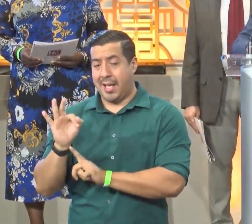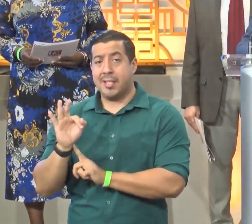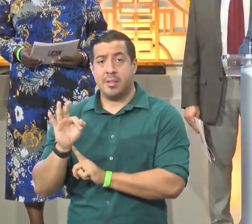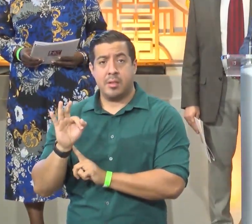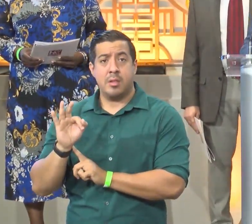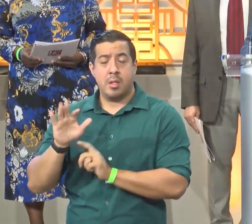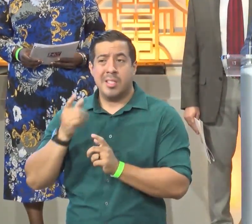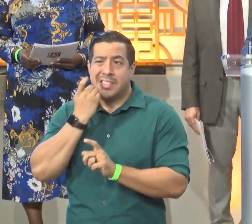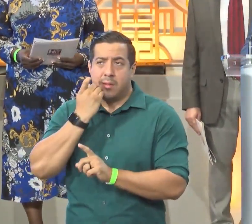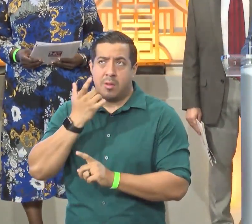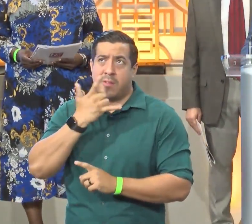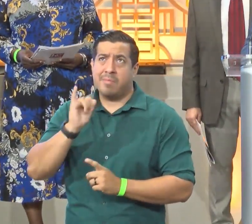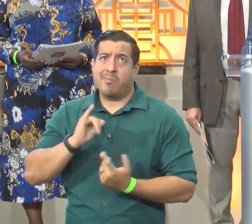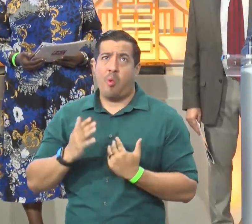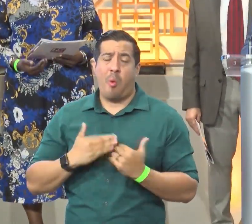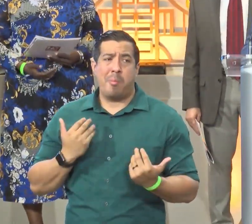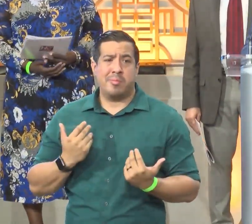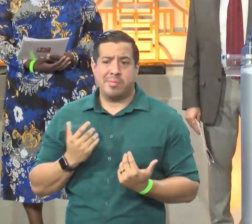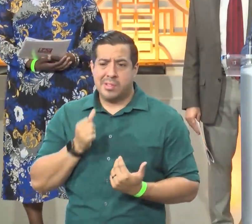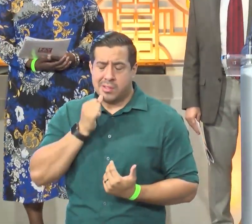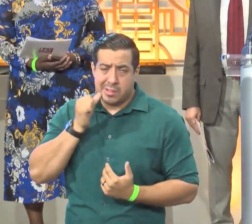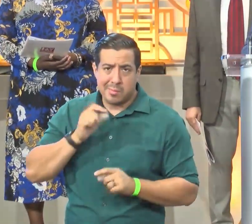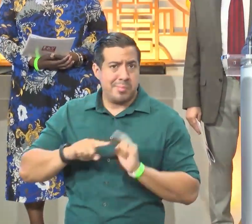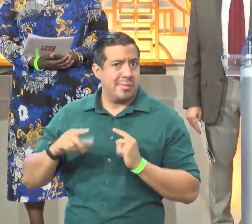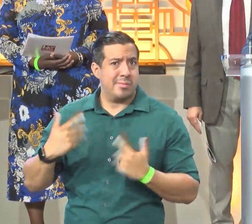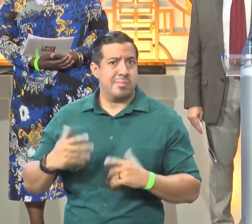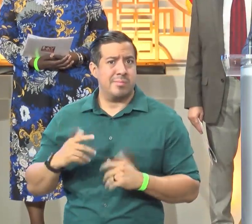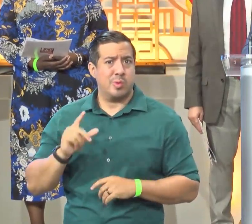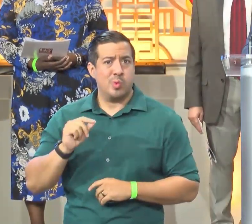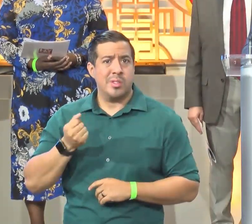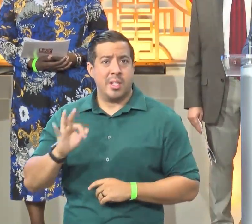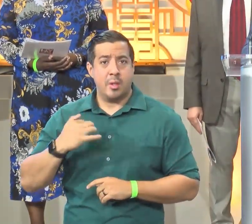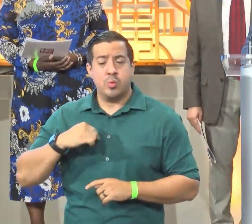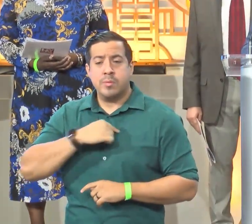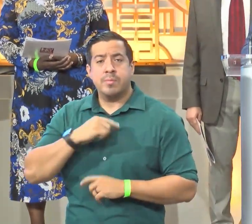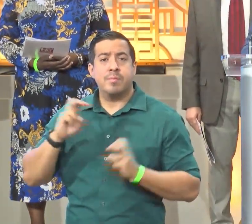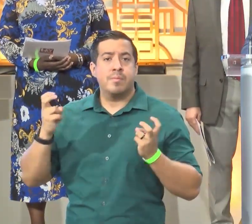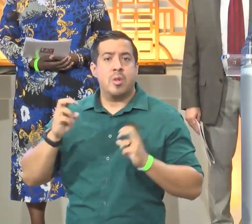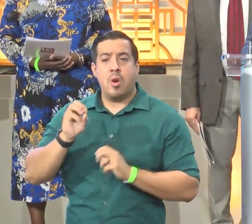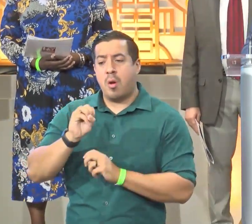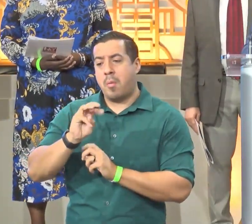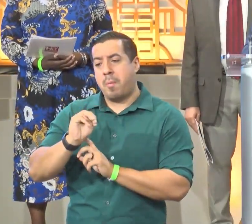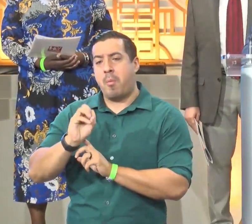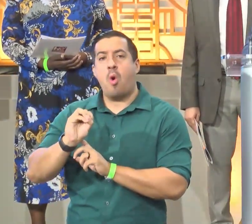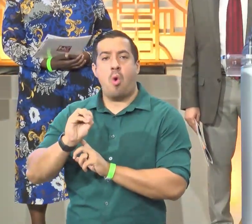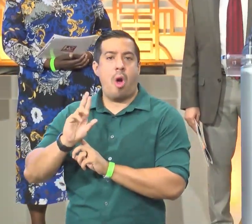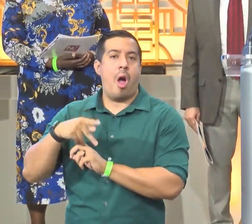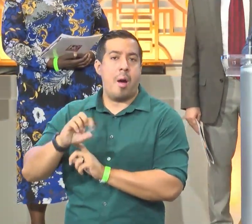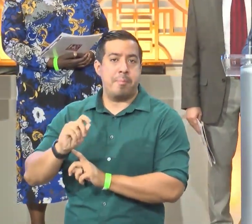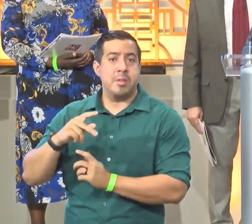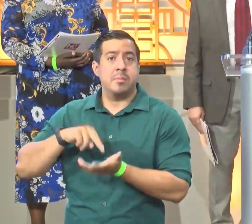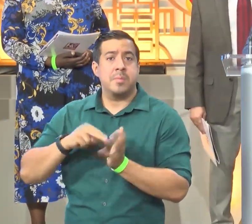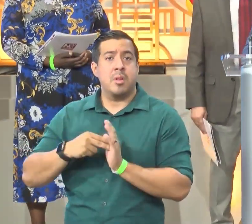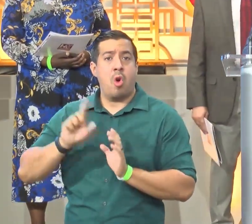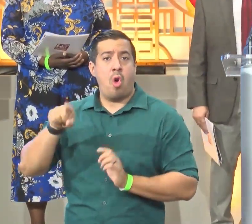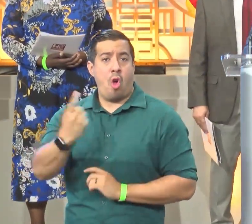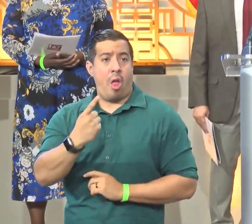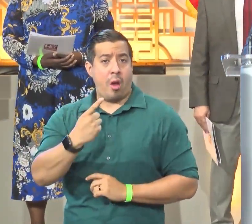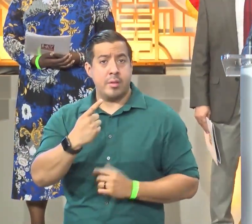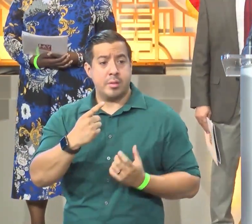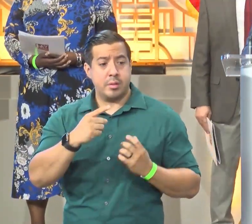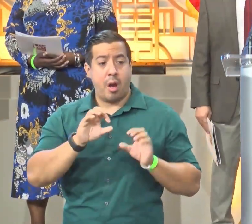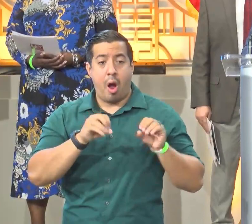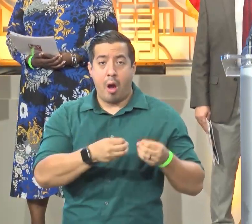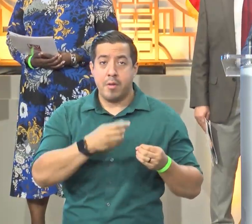as though it was only yesterday, the Mayor's Office for Adult Literacy. We call it MOA, which is the only office of its kind in